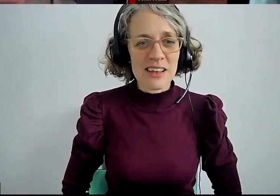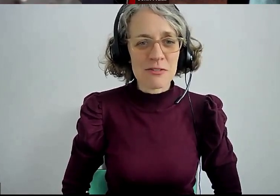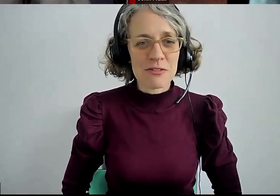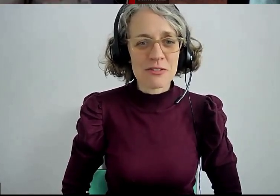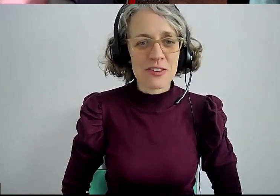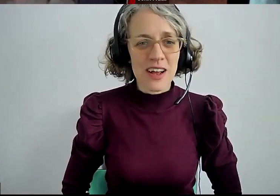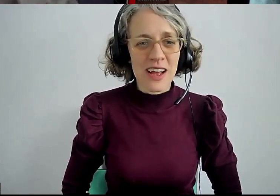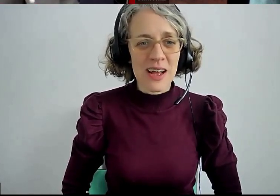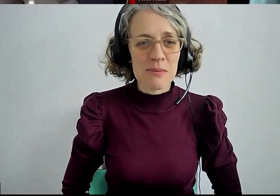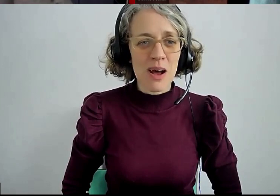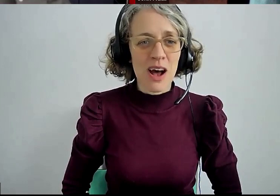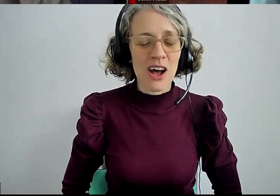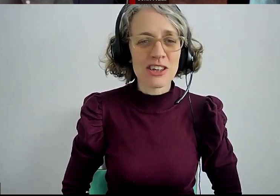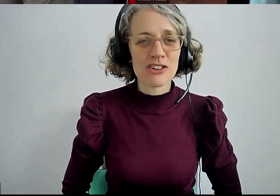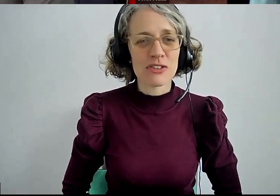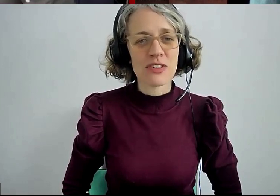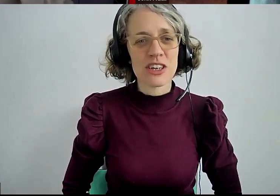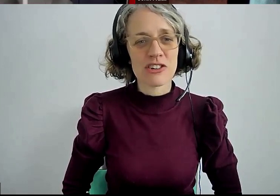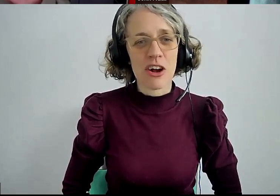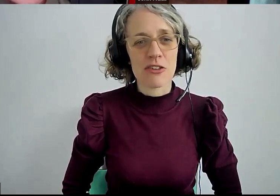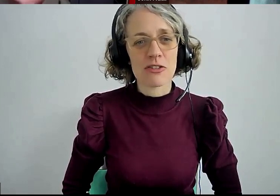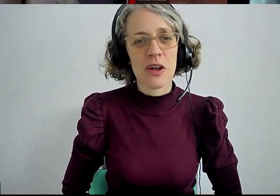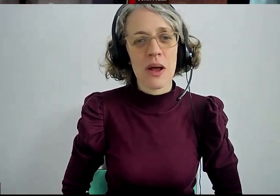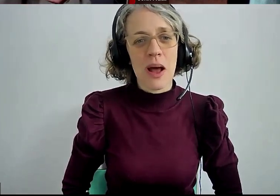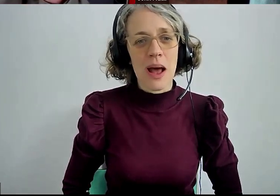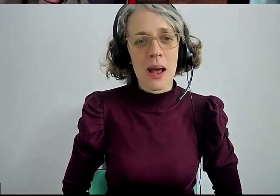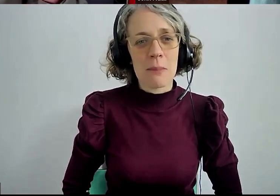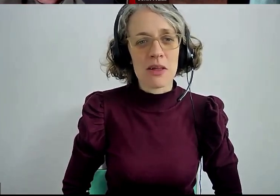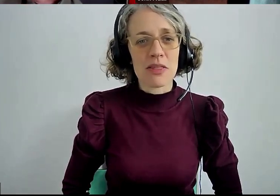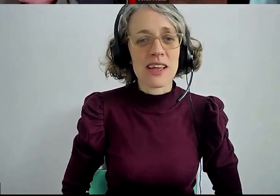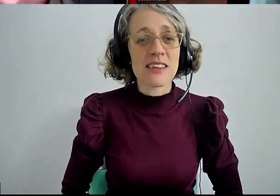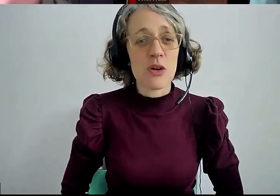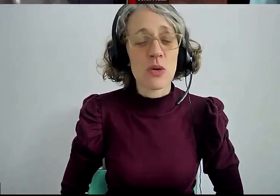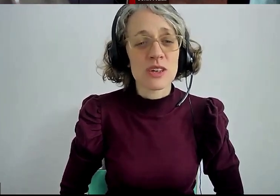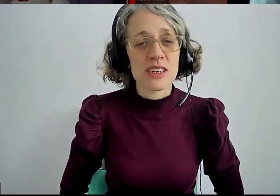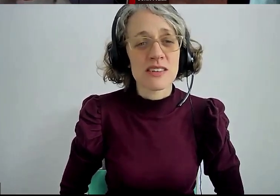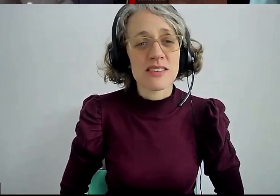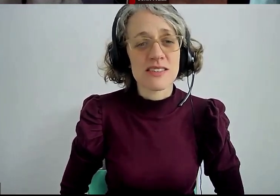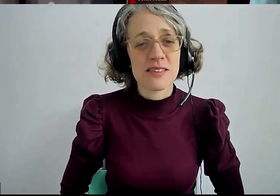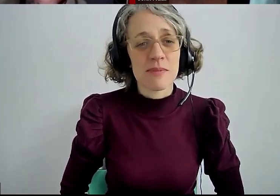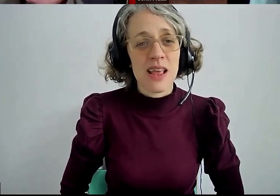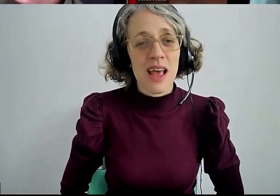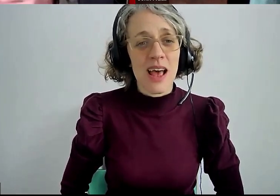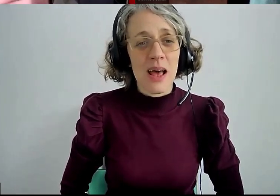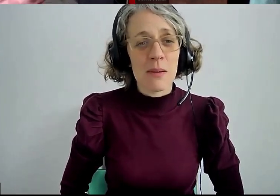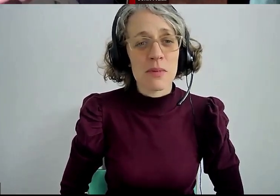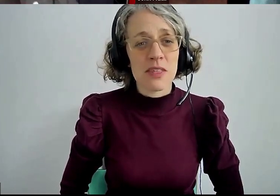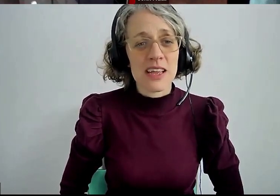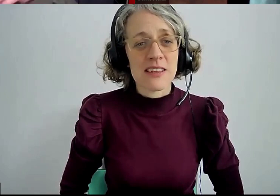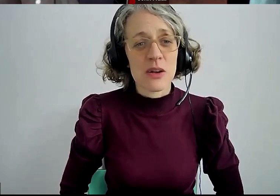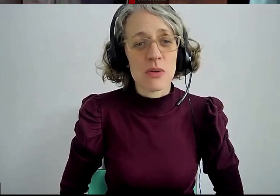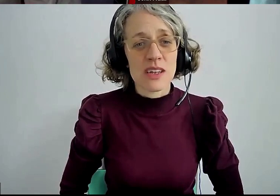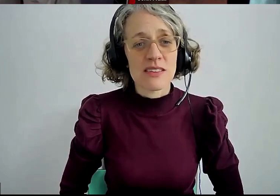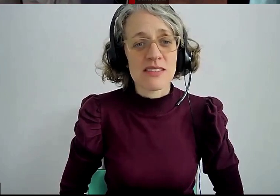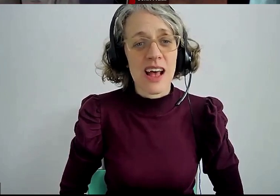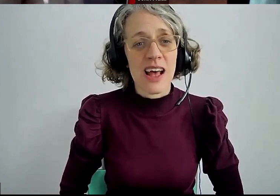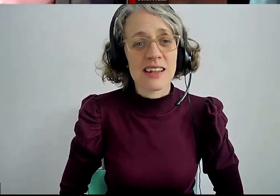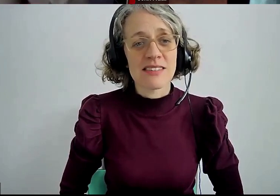And if I just finish off by thanking the audience, and